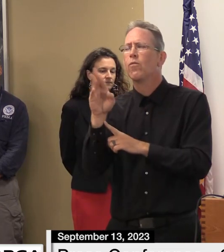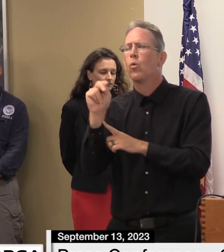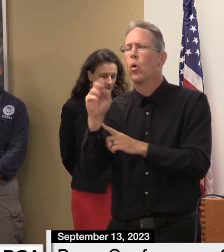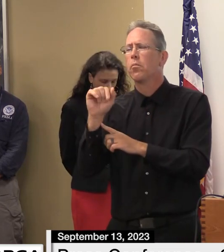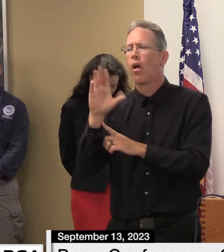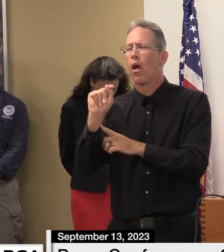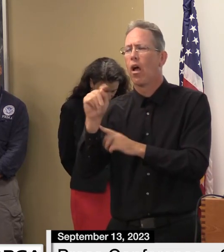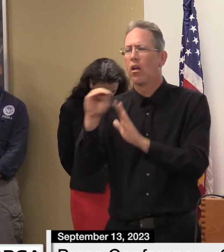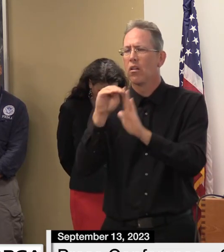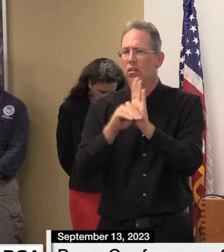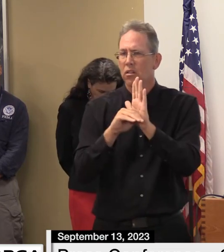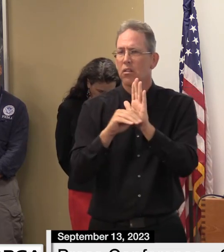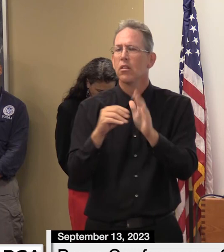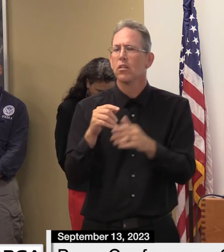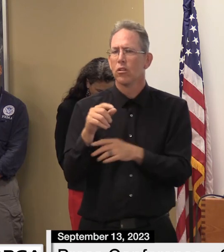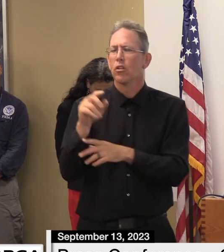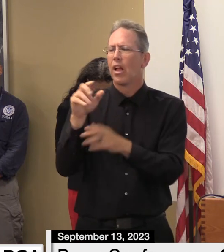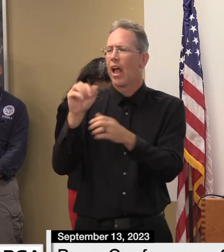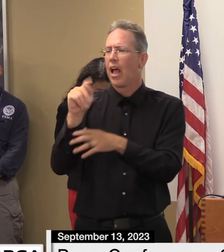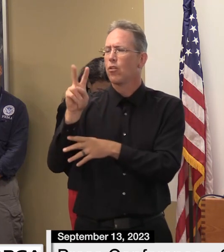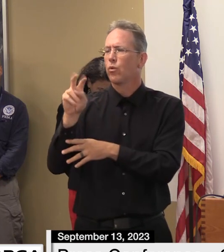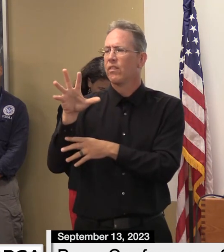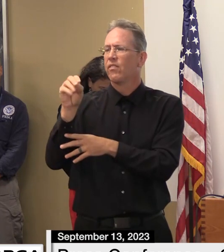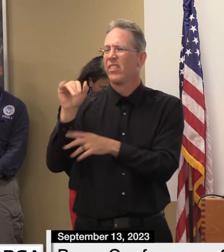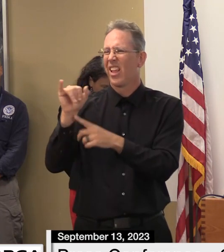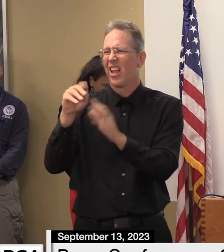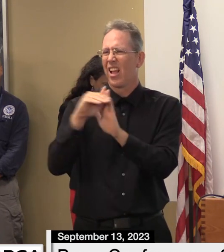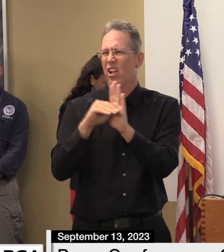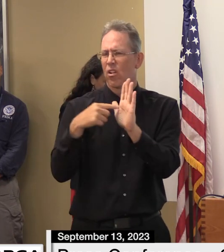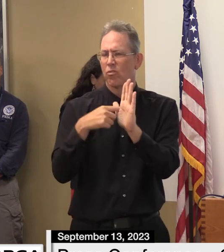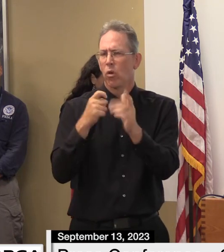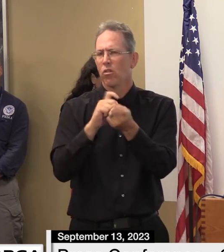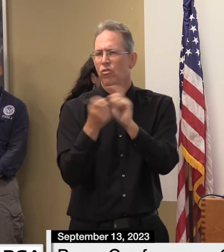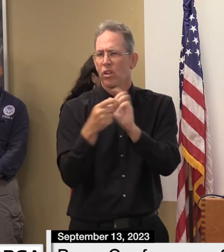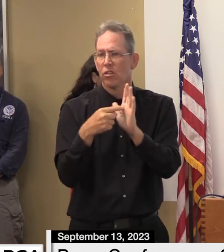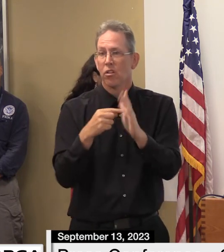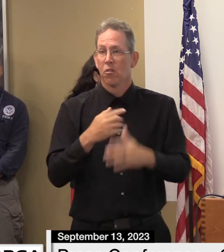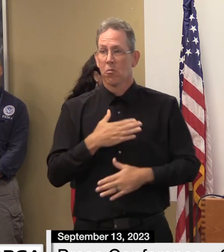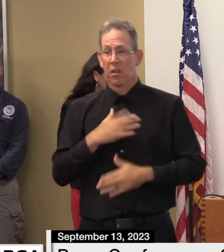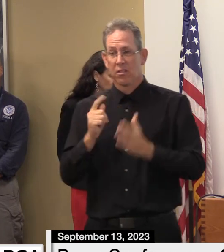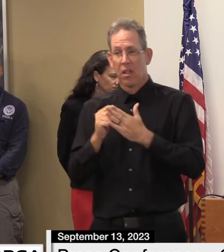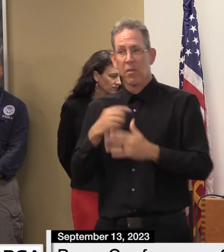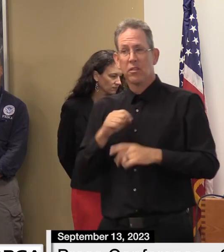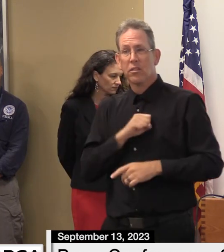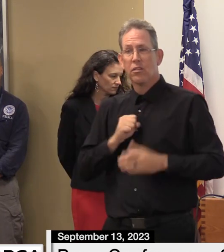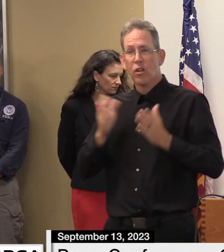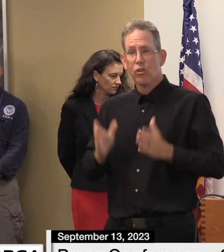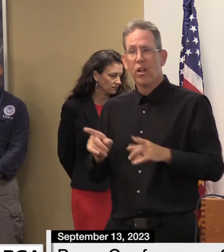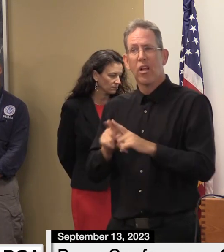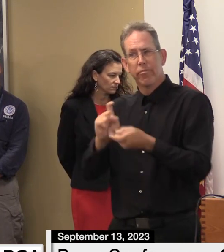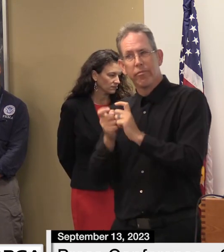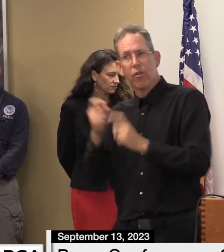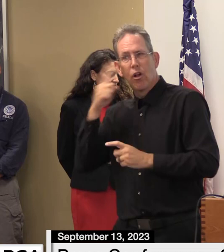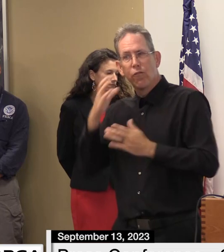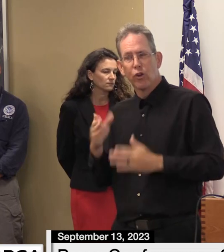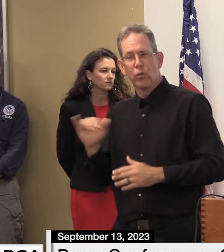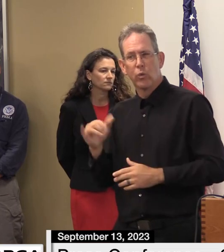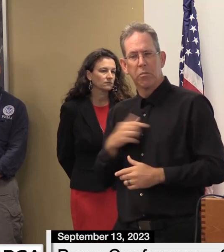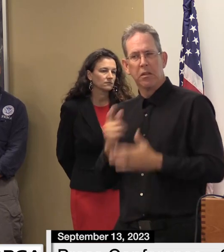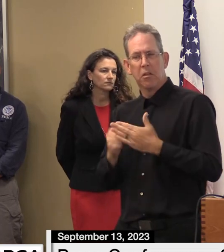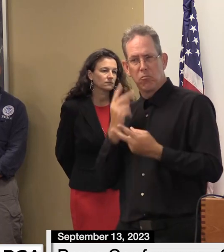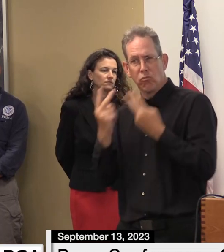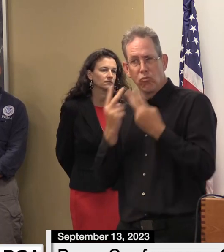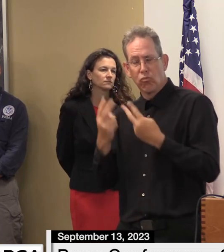as Lieutenant Governor, and as my time as governor for the last 7 years. We did take